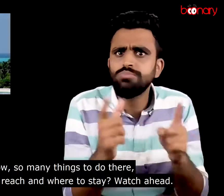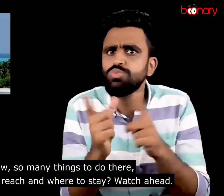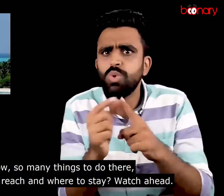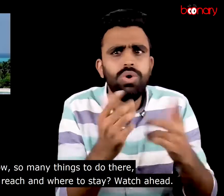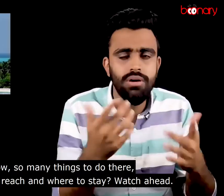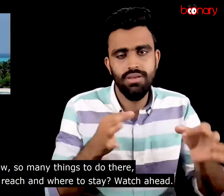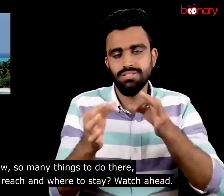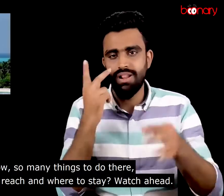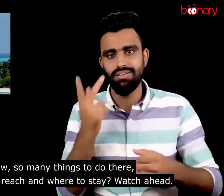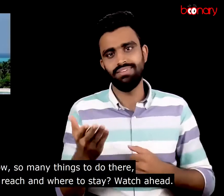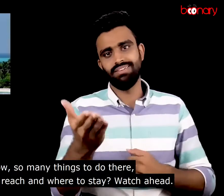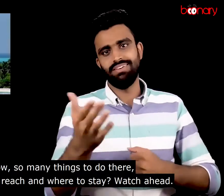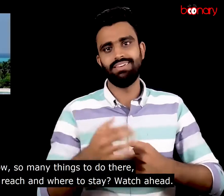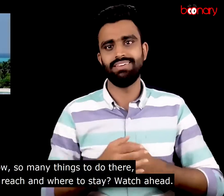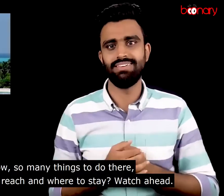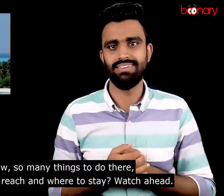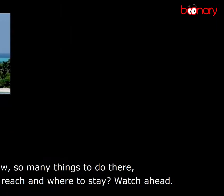there. But how to reach and where to stay? Watch ahead!